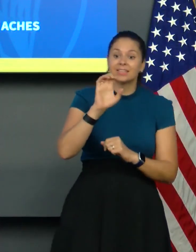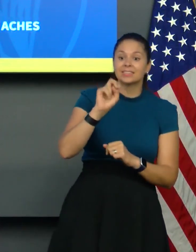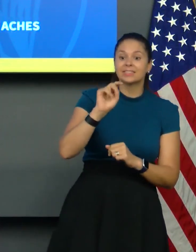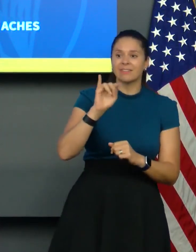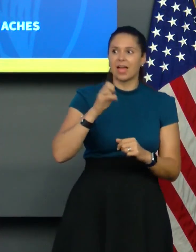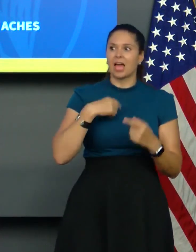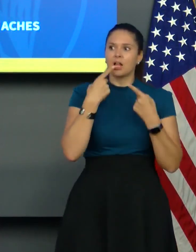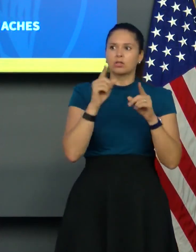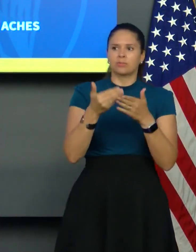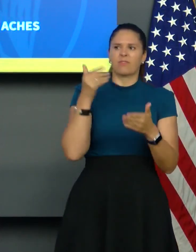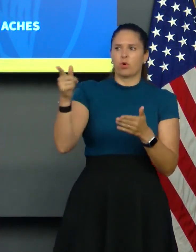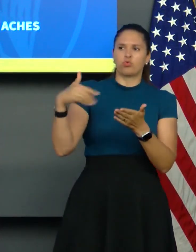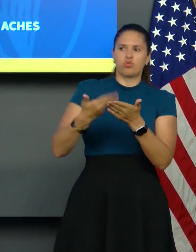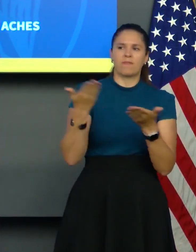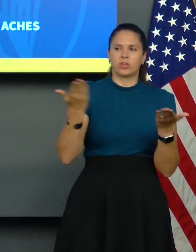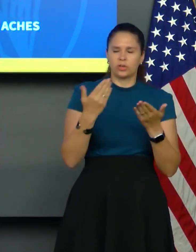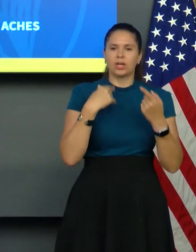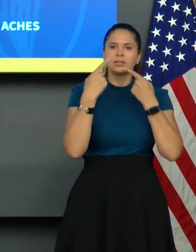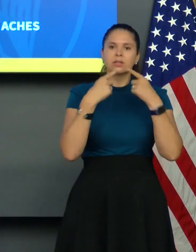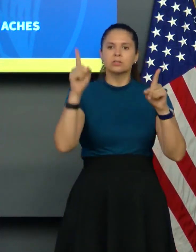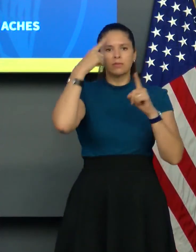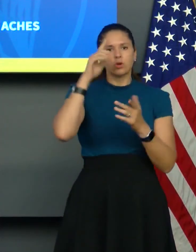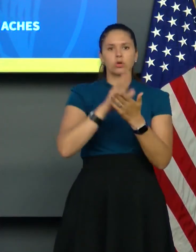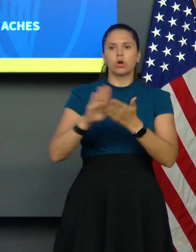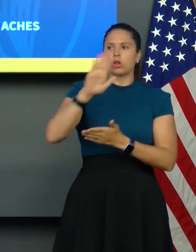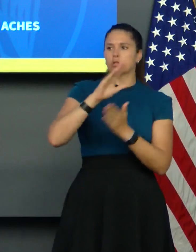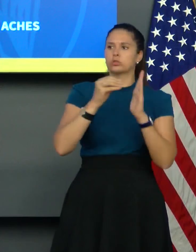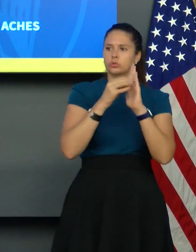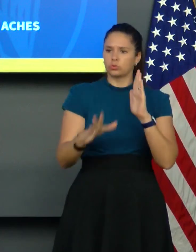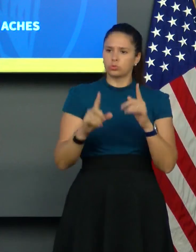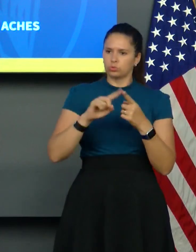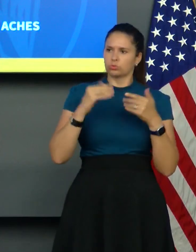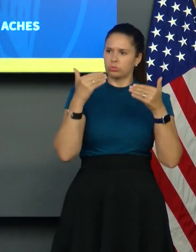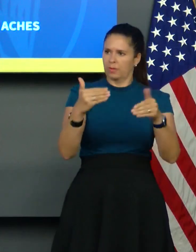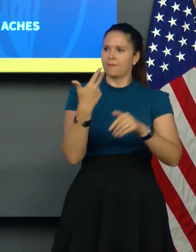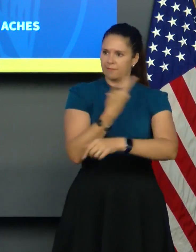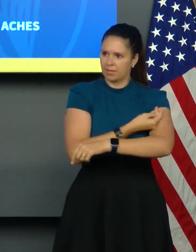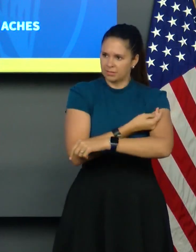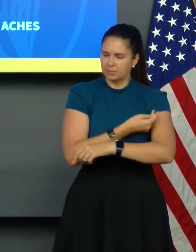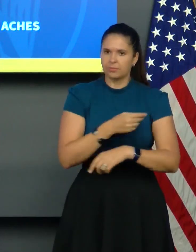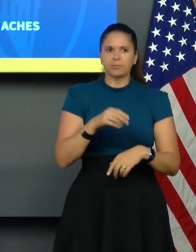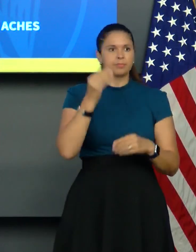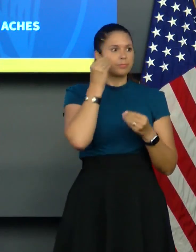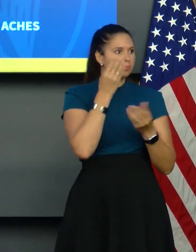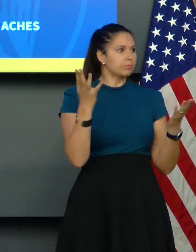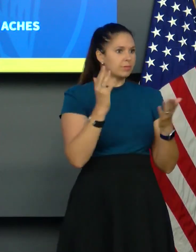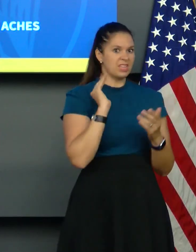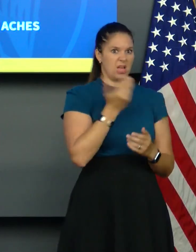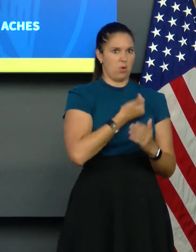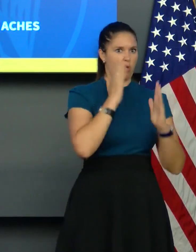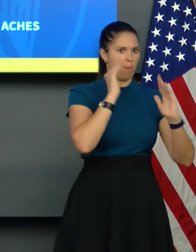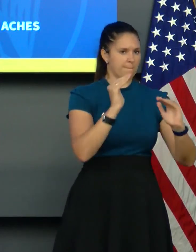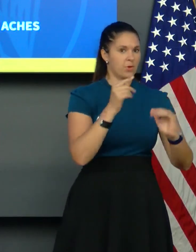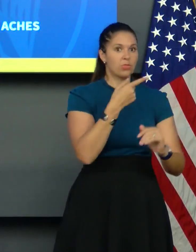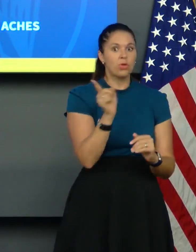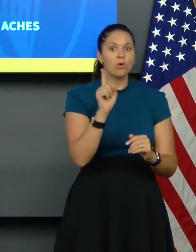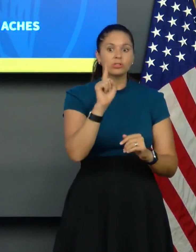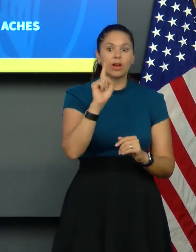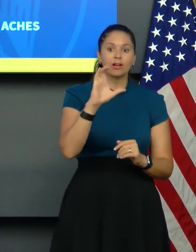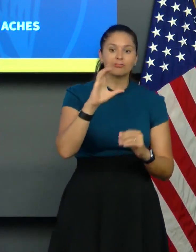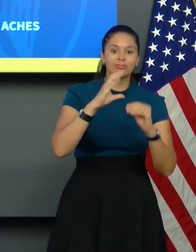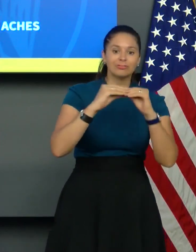before you got here today an incentive for college students to be vaccinated. By the way, it's our hope that those $100